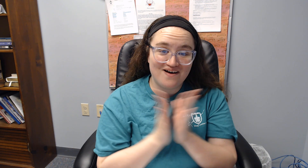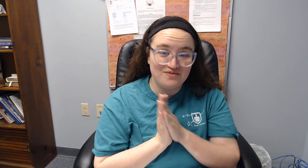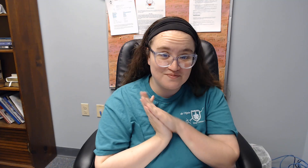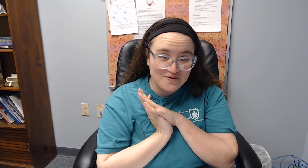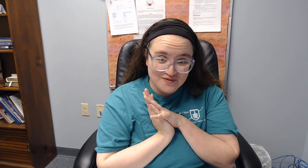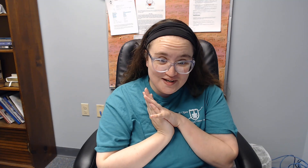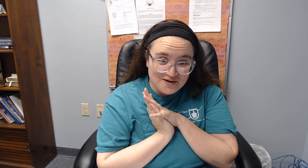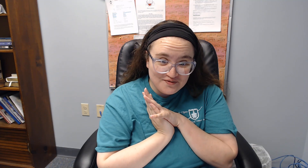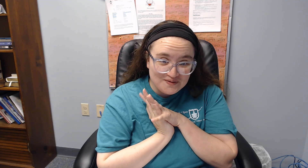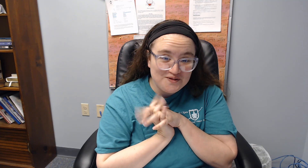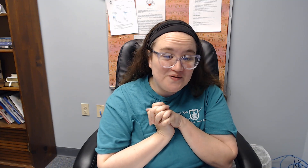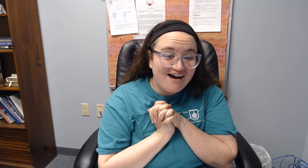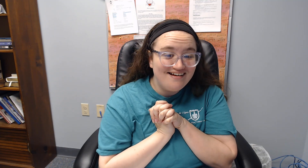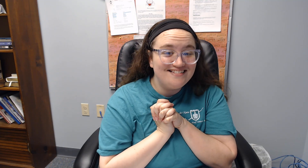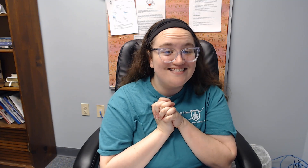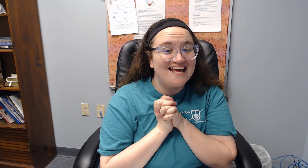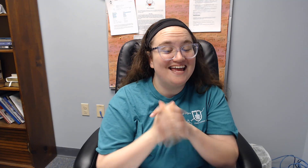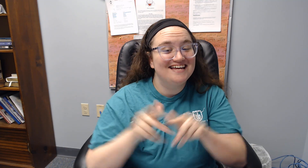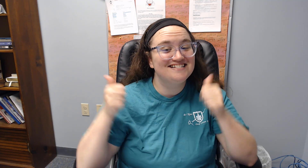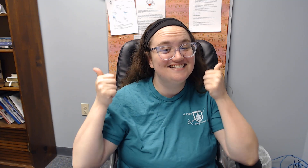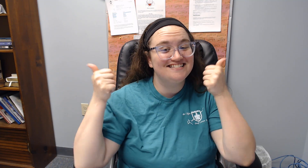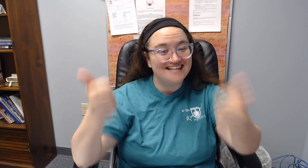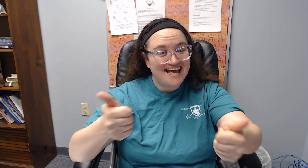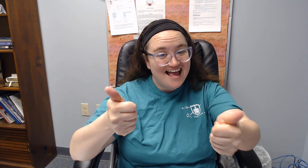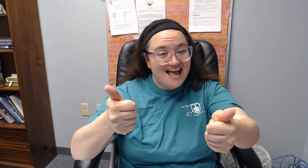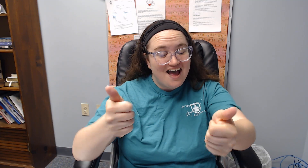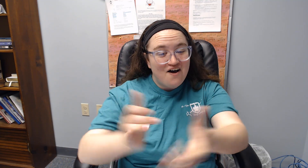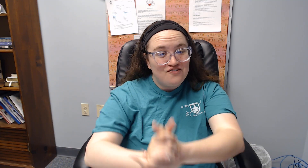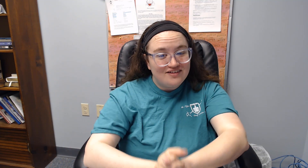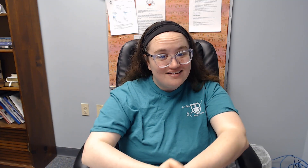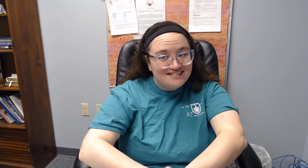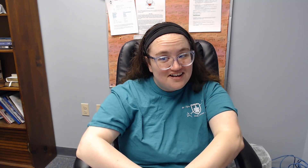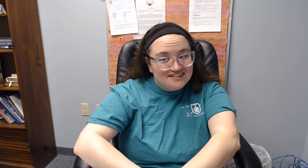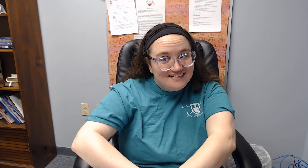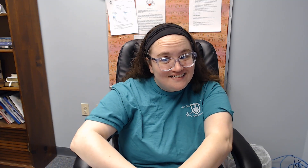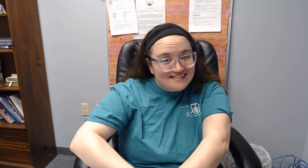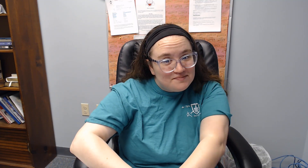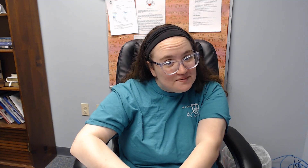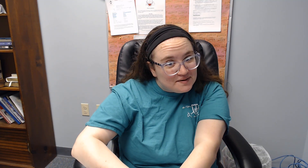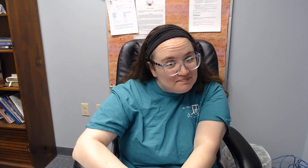one more video for you guys, and hopefully I'll see y'all in September.